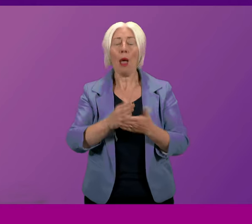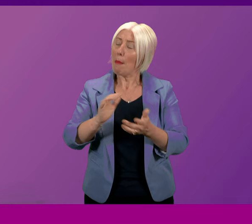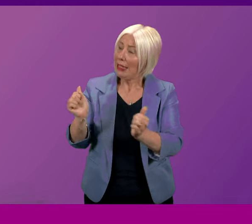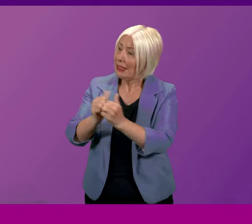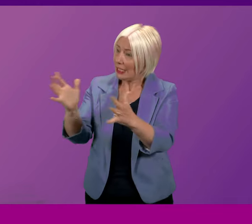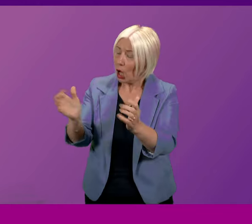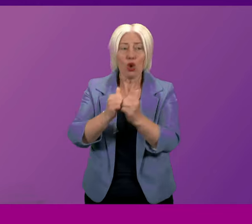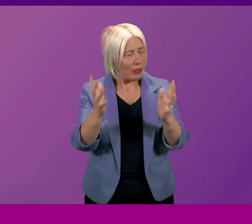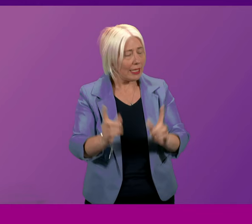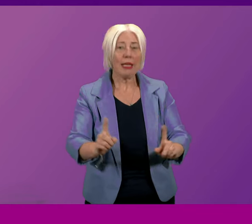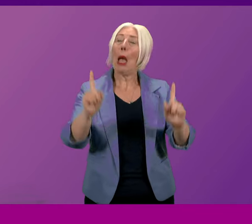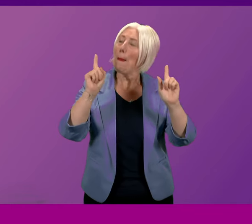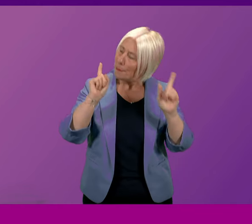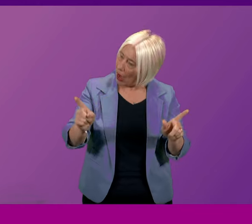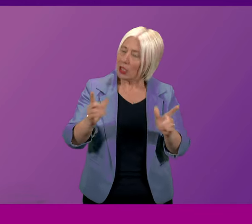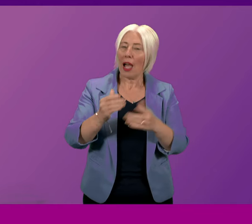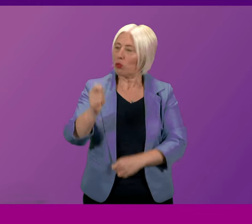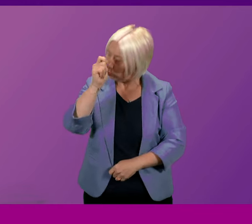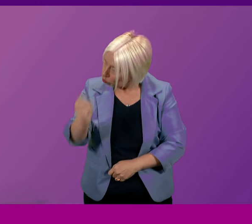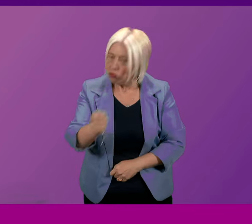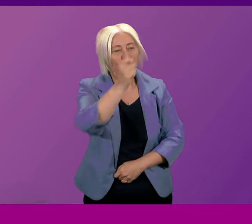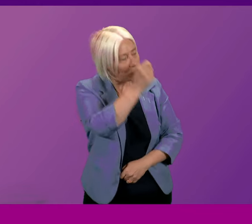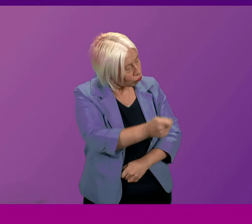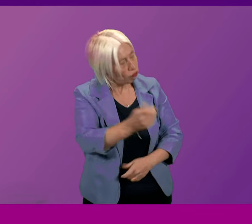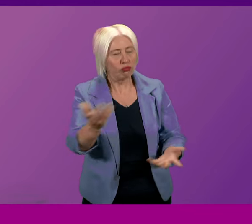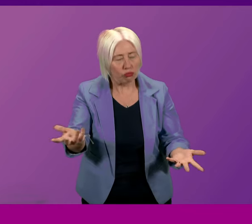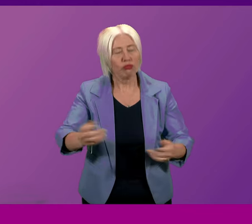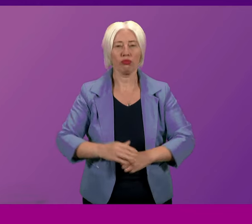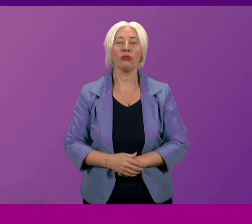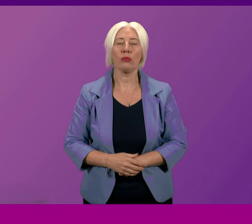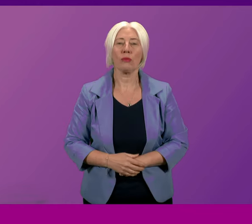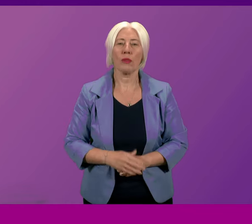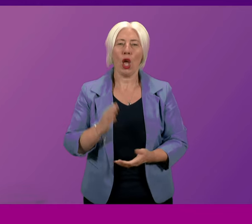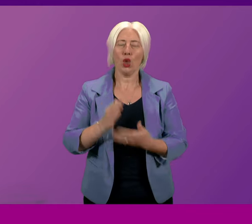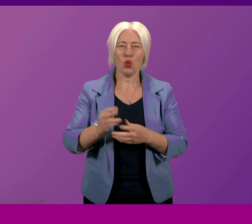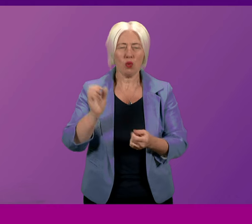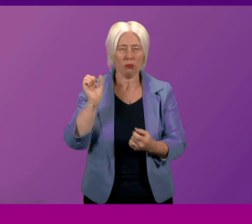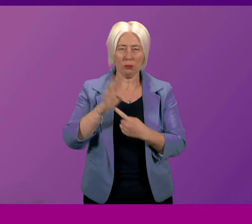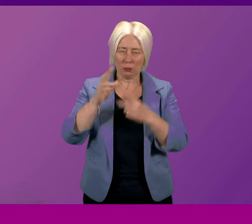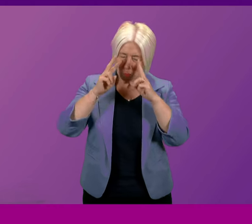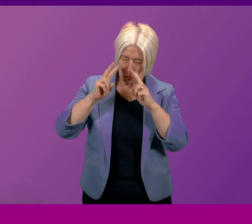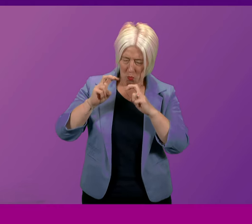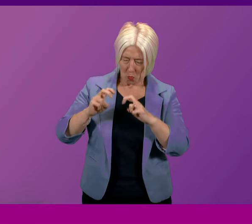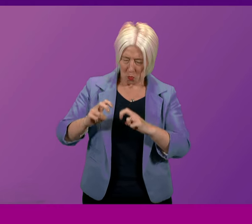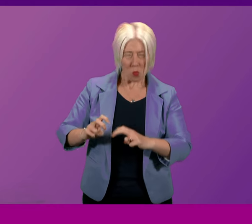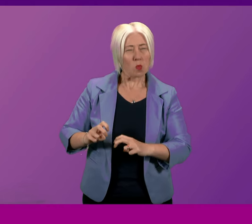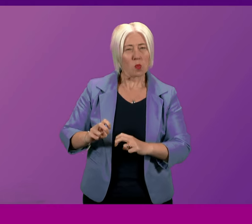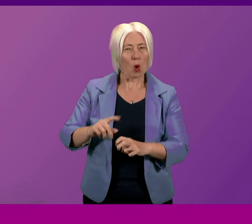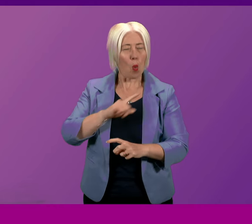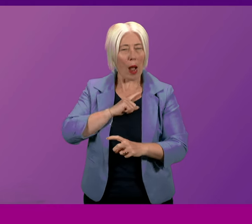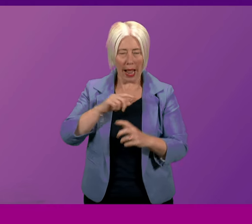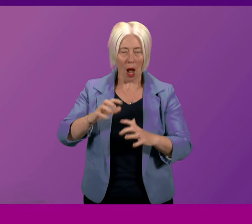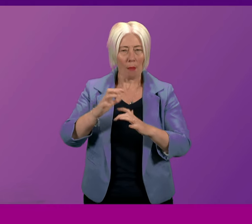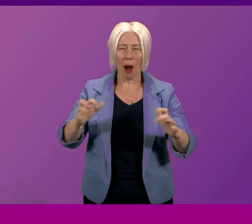wholeheartedly, to do so with respect for one another, to optimise scrutiny to best enable Parliament to